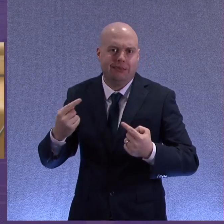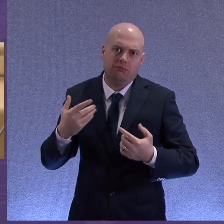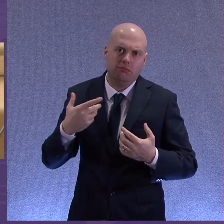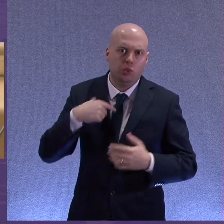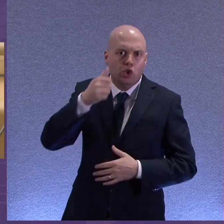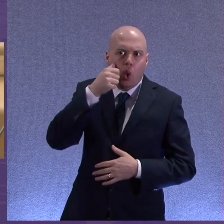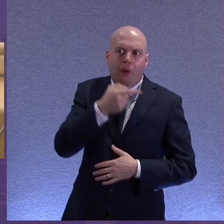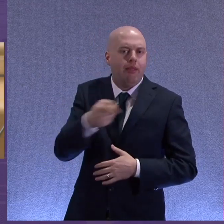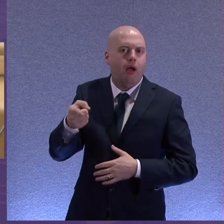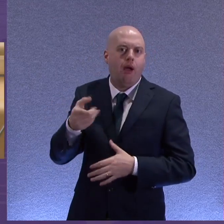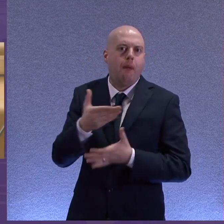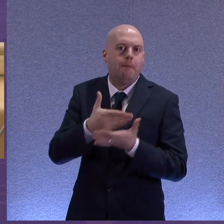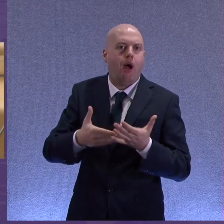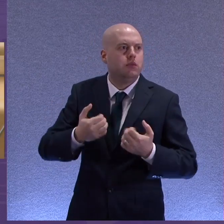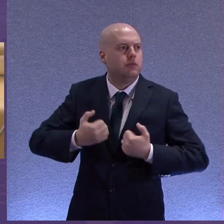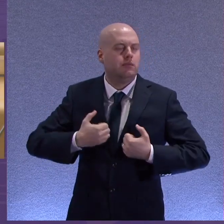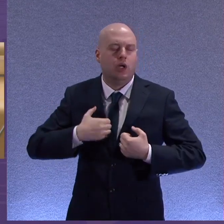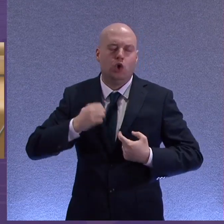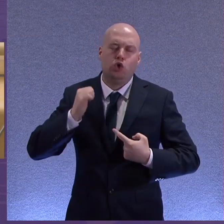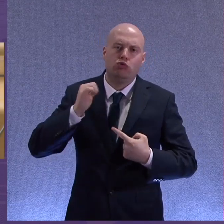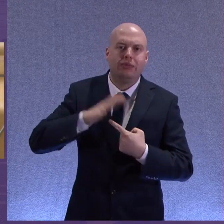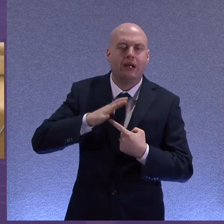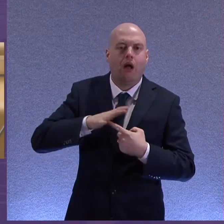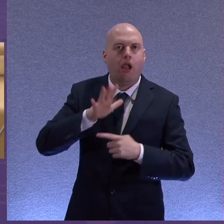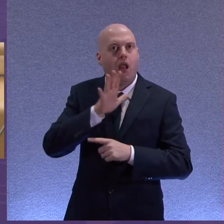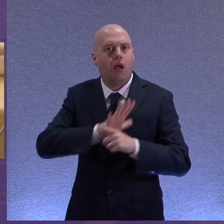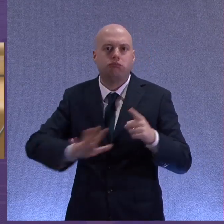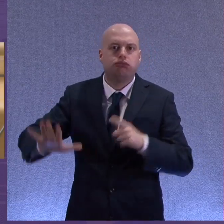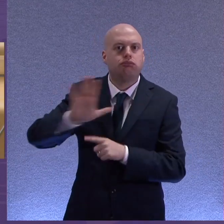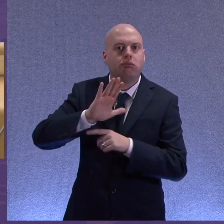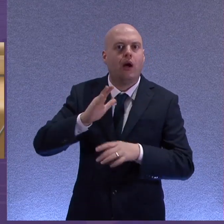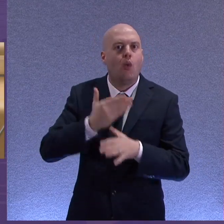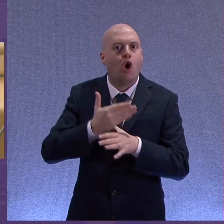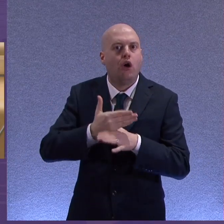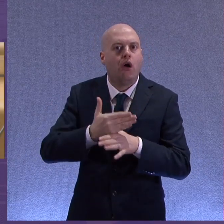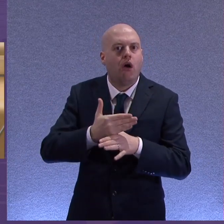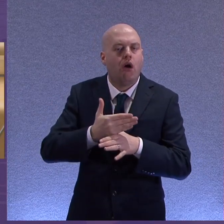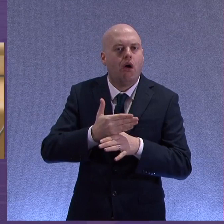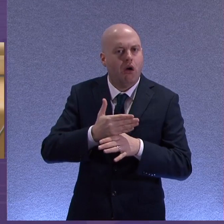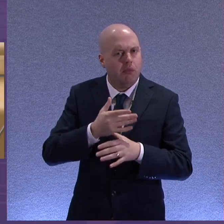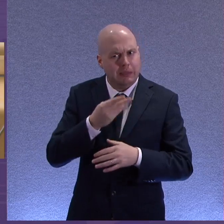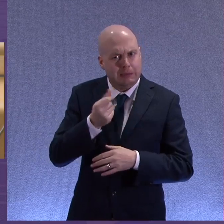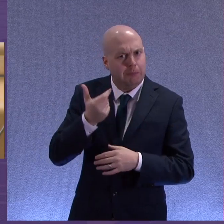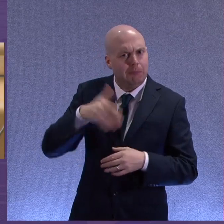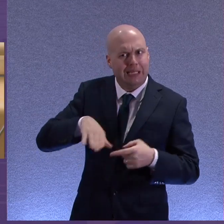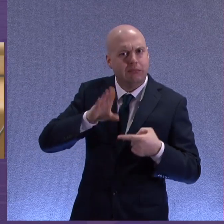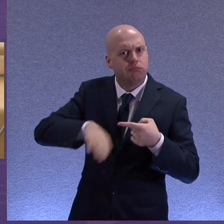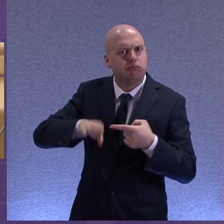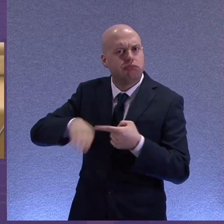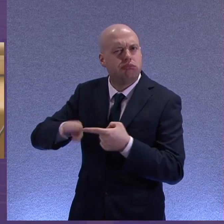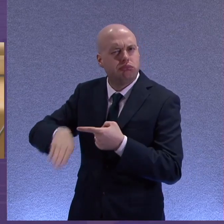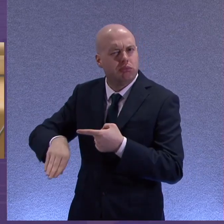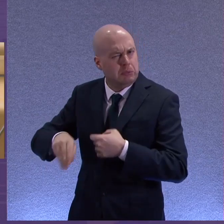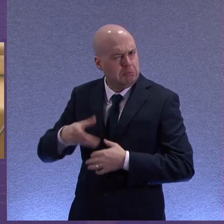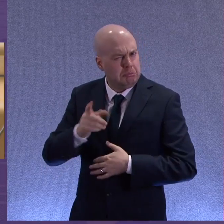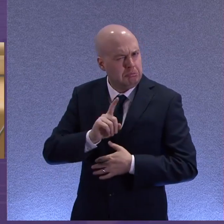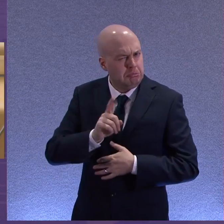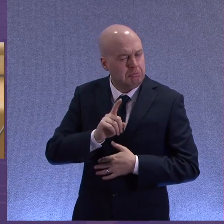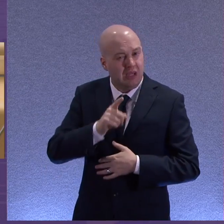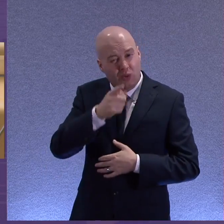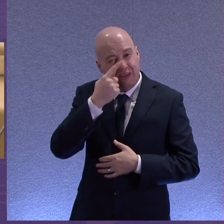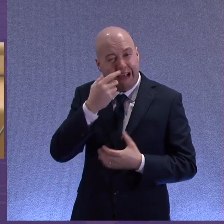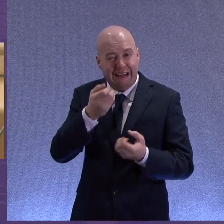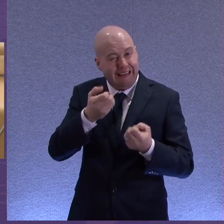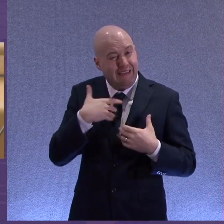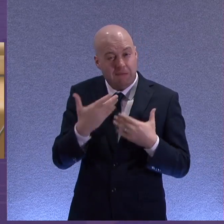part of the critical national infrastructure. Can he confirm that they too are in Category 2 of the key worker definition, because